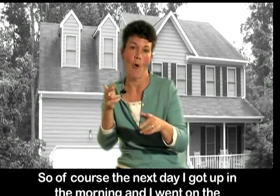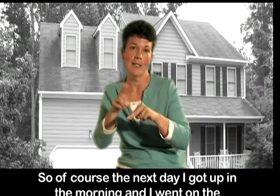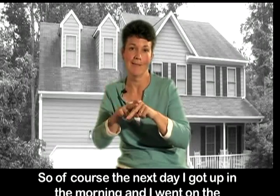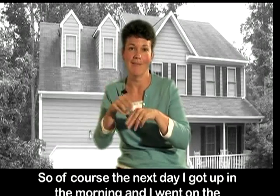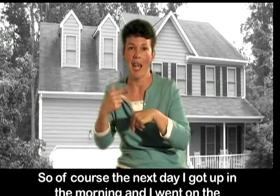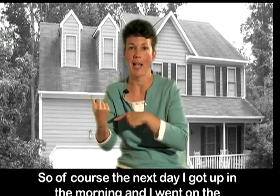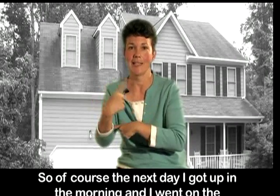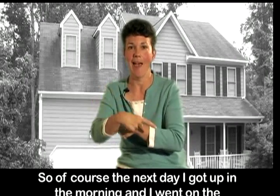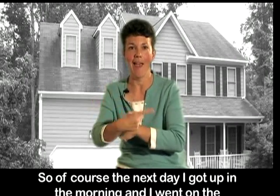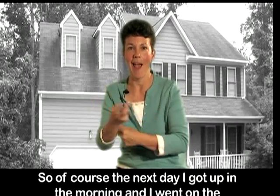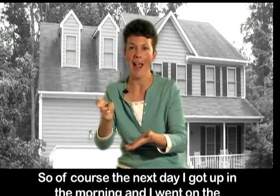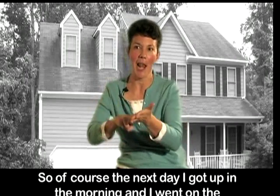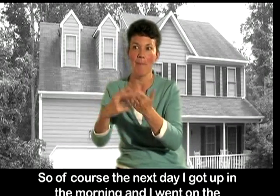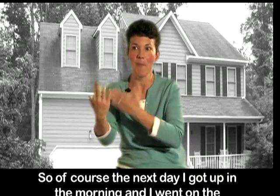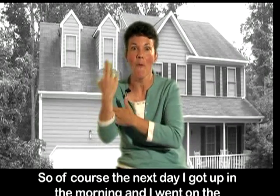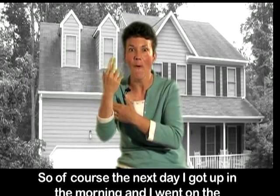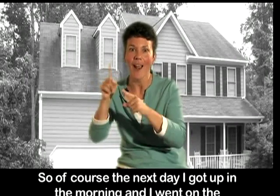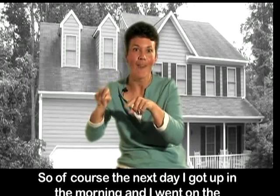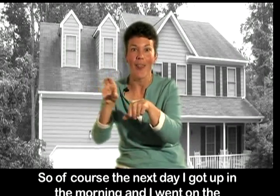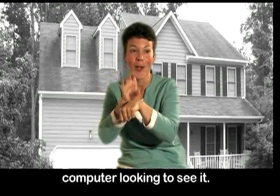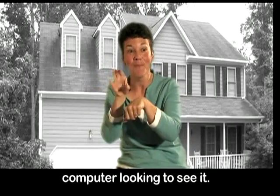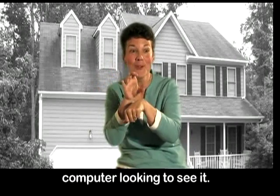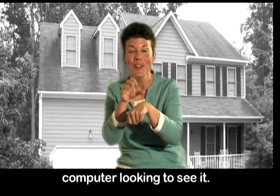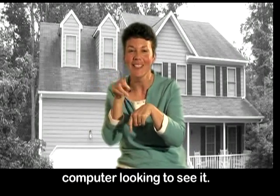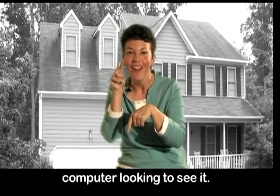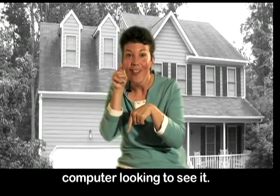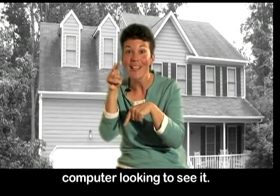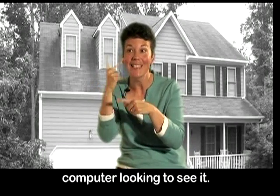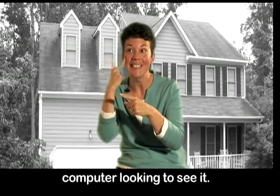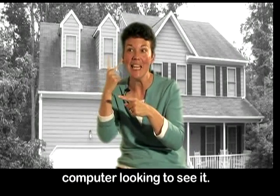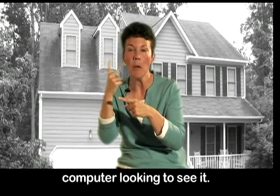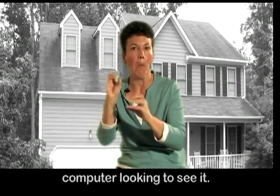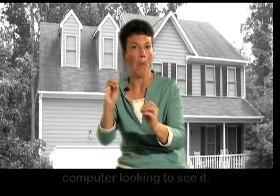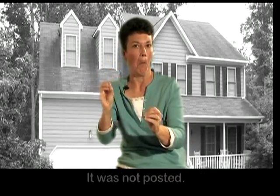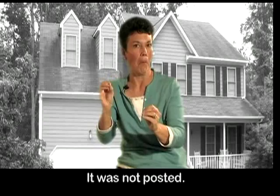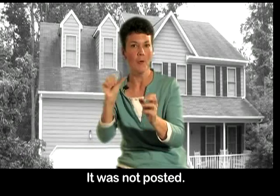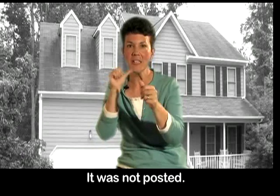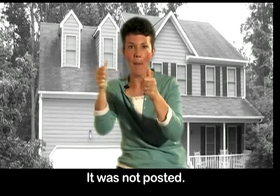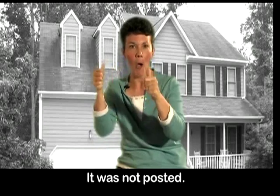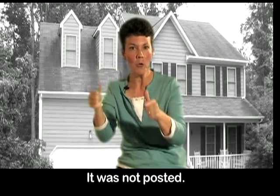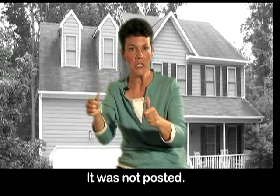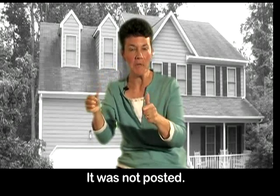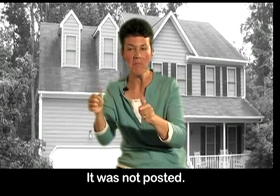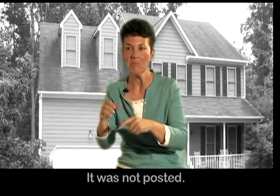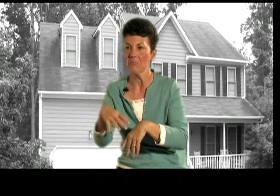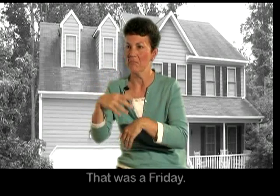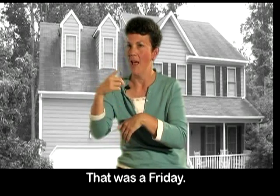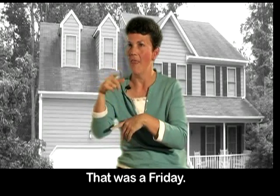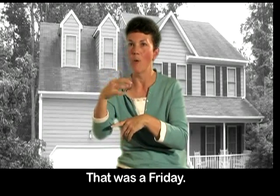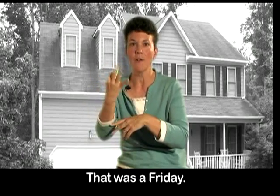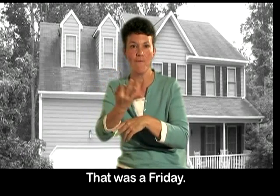course, the next day, I got up in the morning, I went on the computer looking to see it. It was not posted. That was a